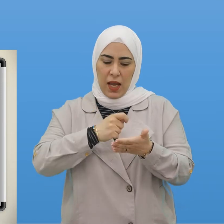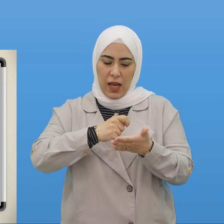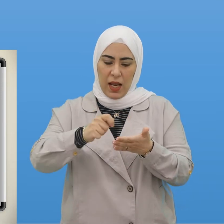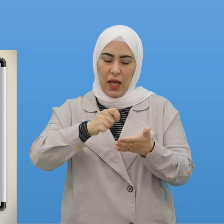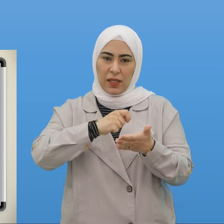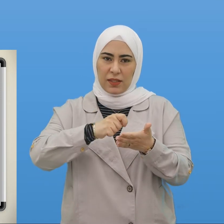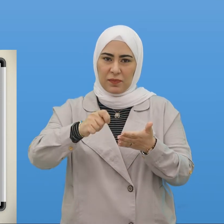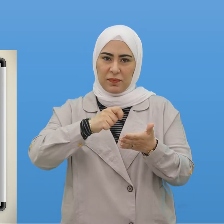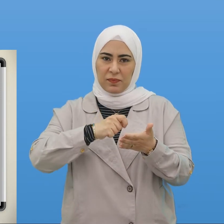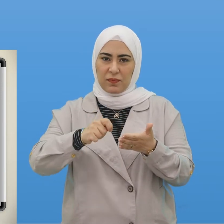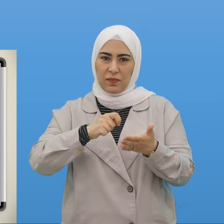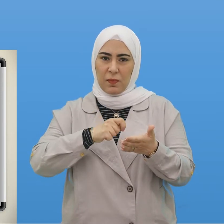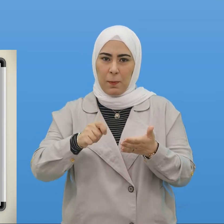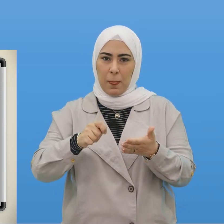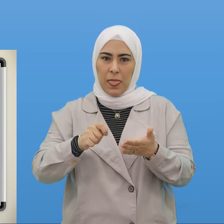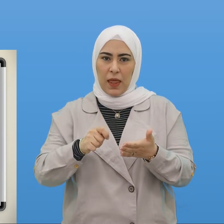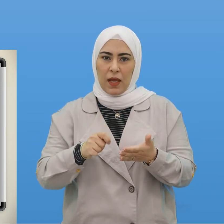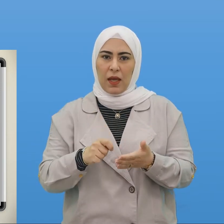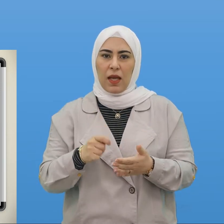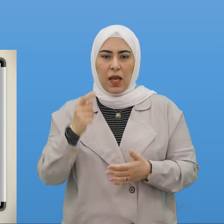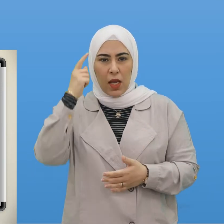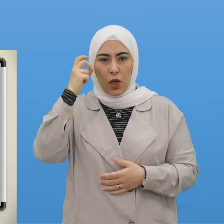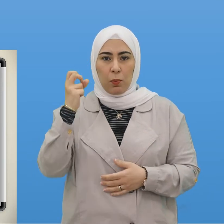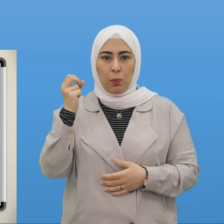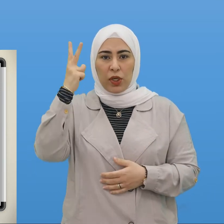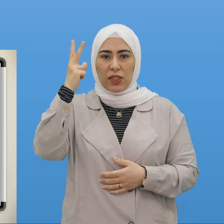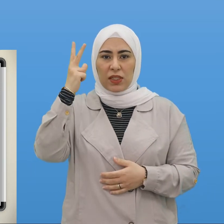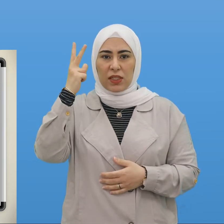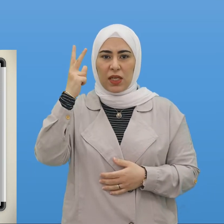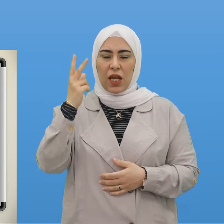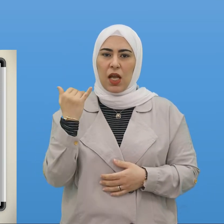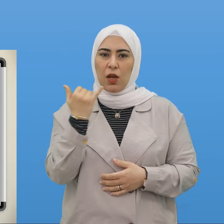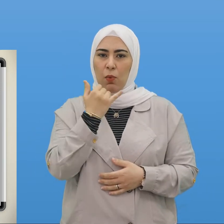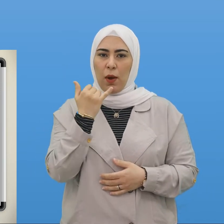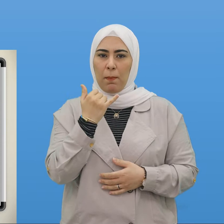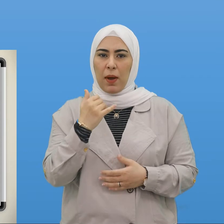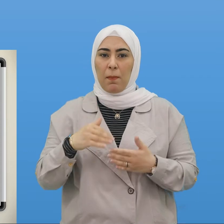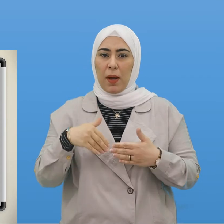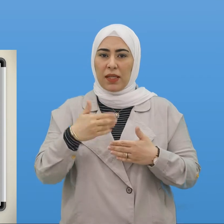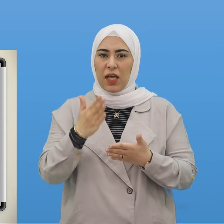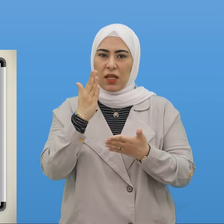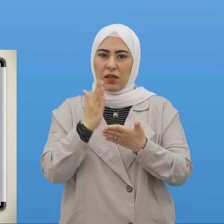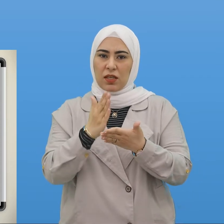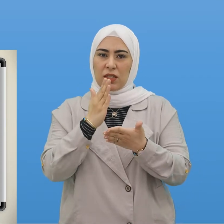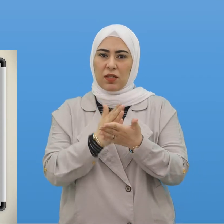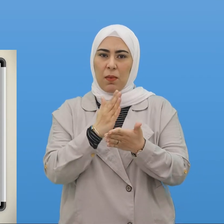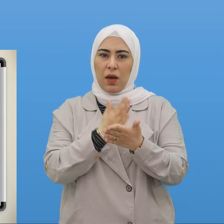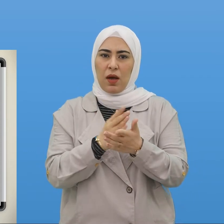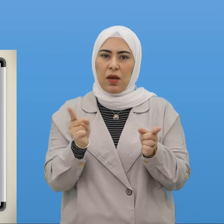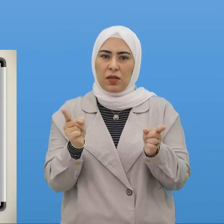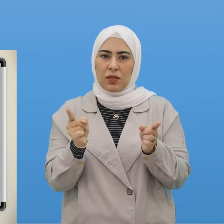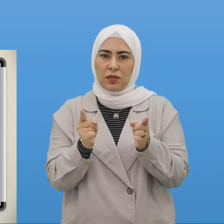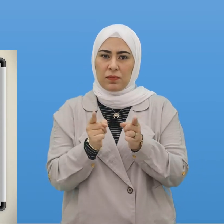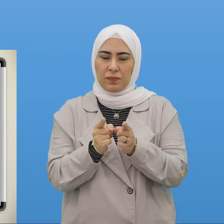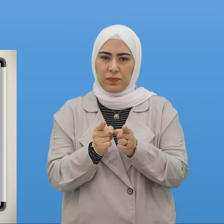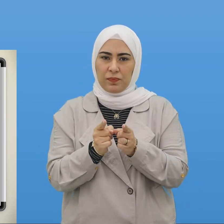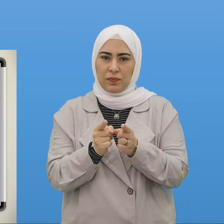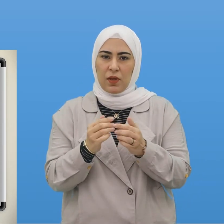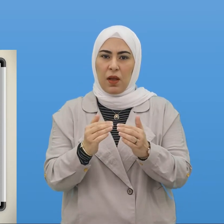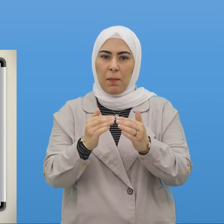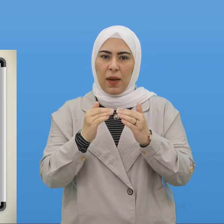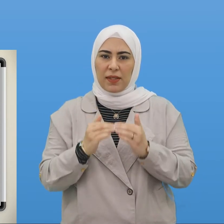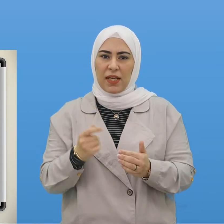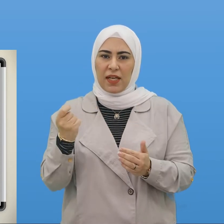text, highlight the important parts, then break them into smaller sections. Write a sentence summarizing